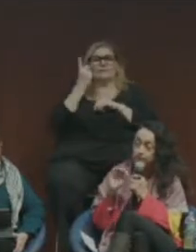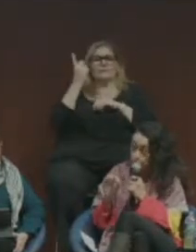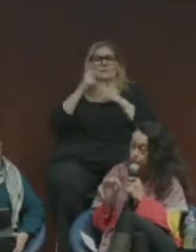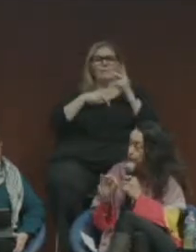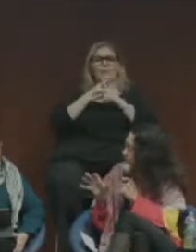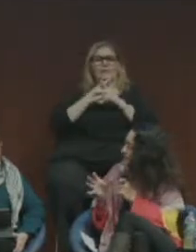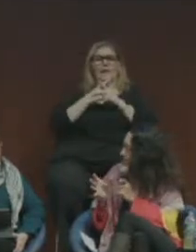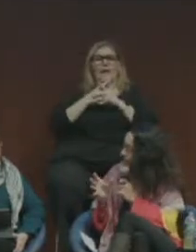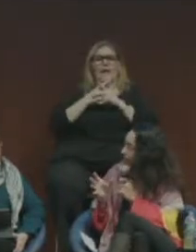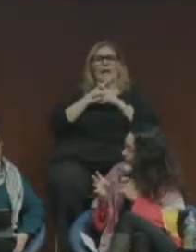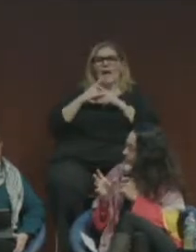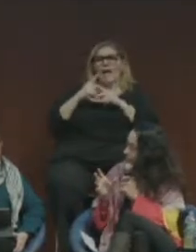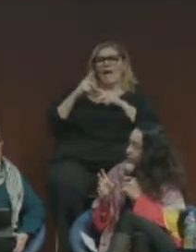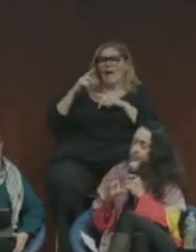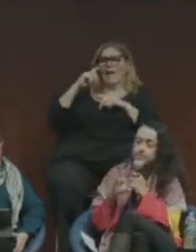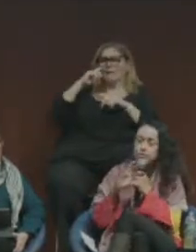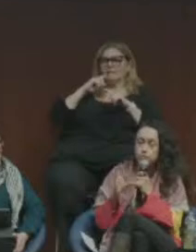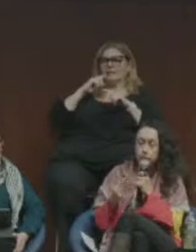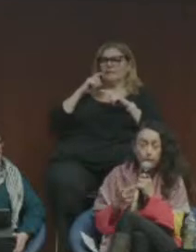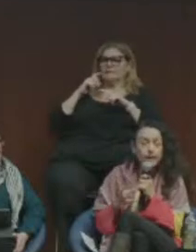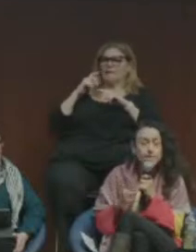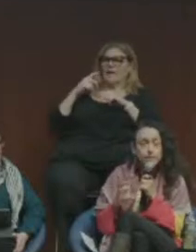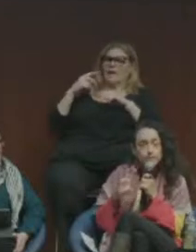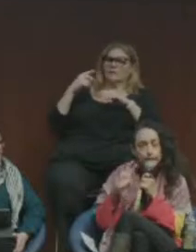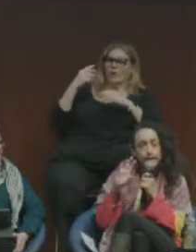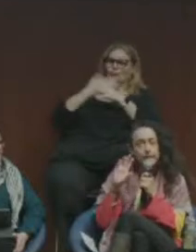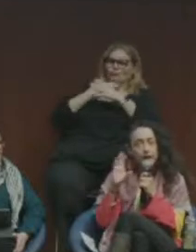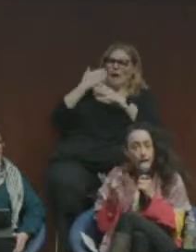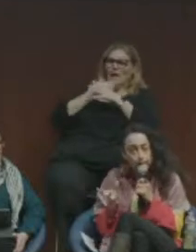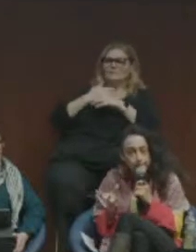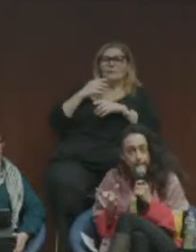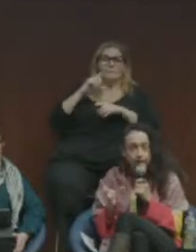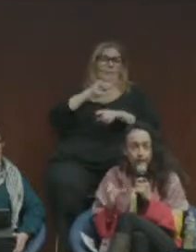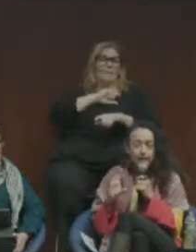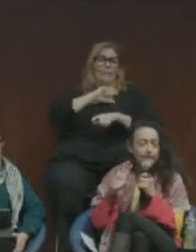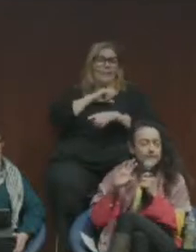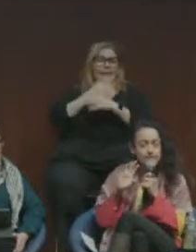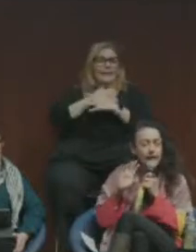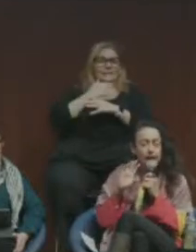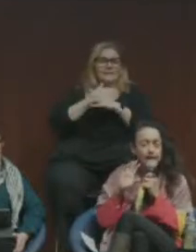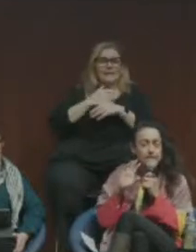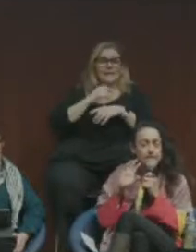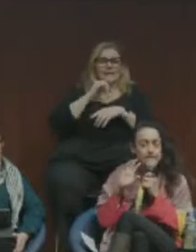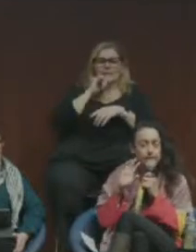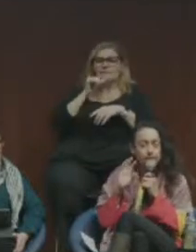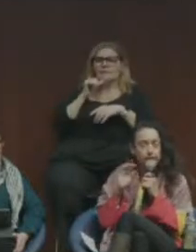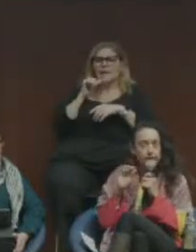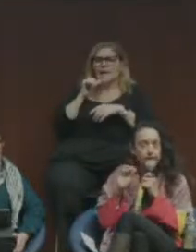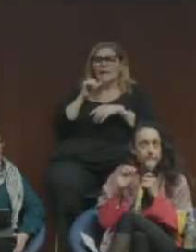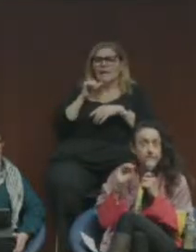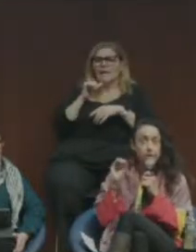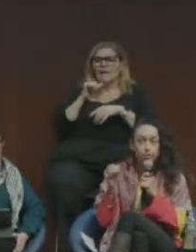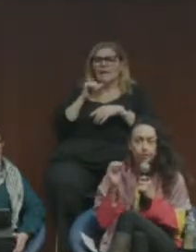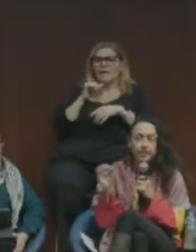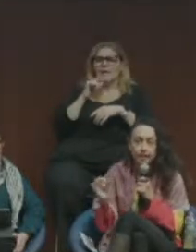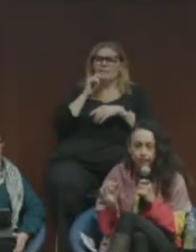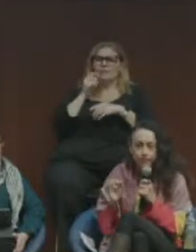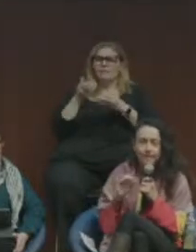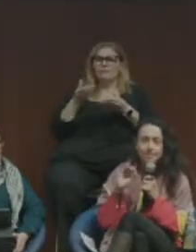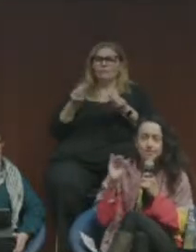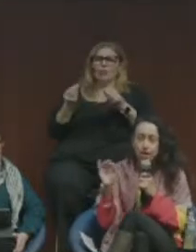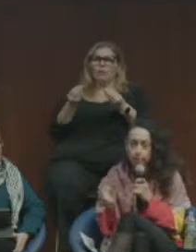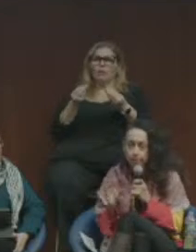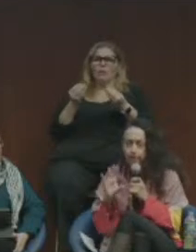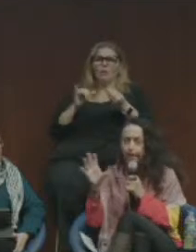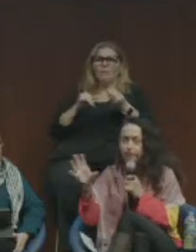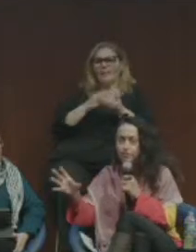form of sexualized state violence, sexual harassment by cops. It's this very kind of subtle thing of